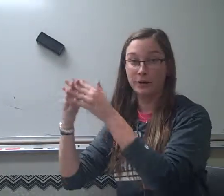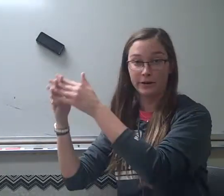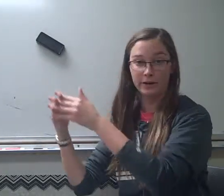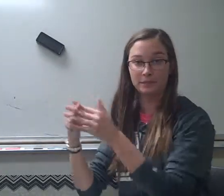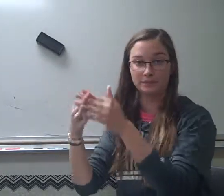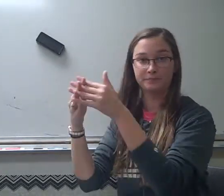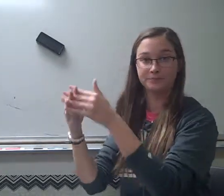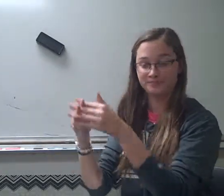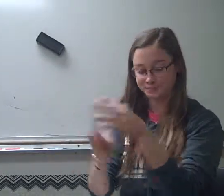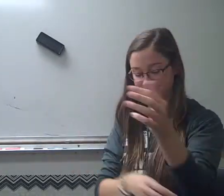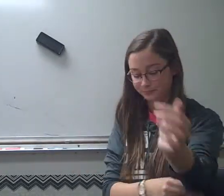America.